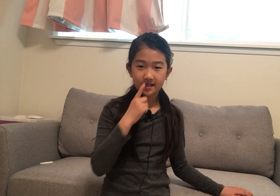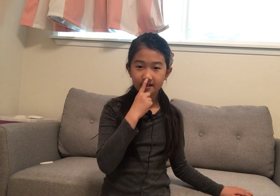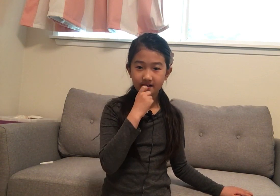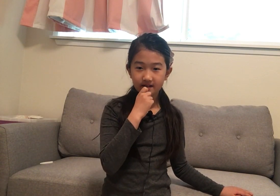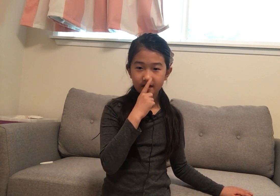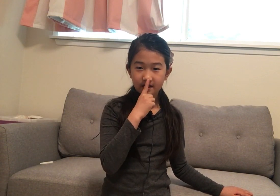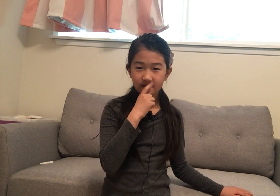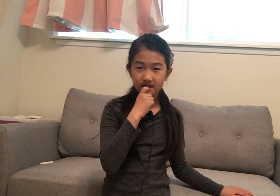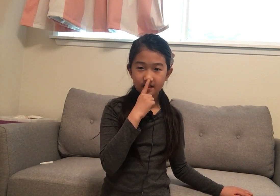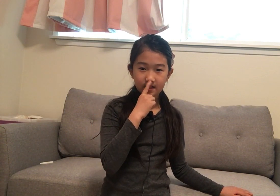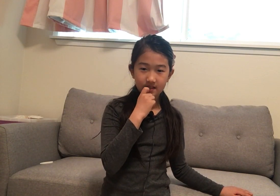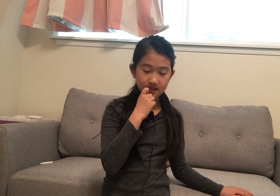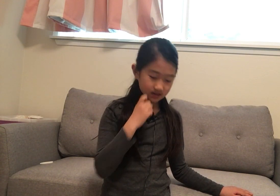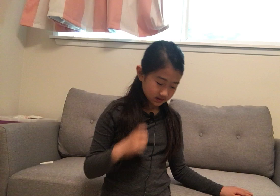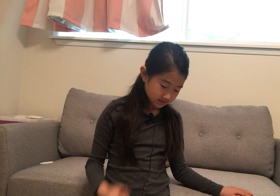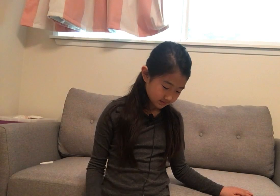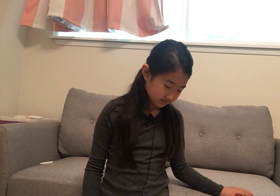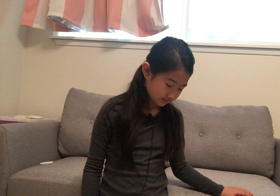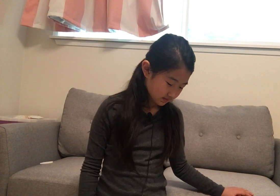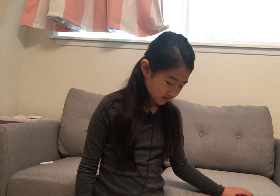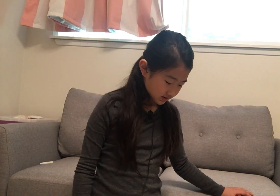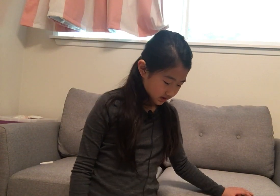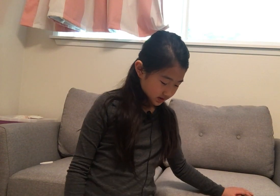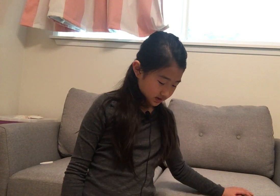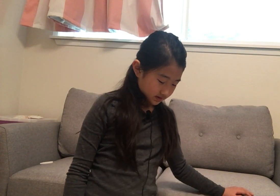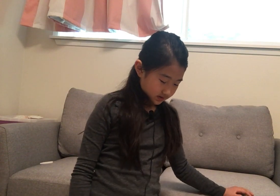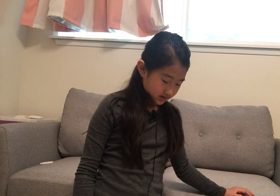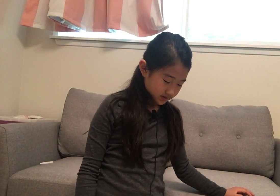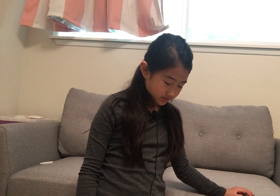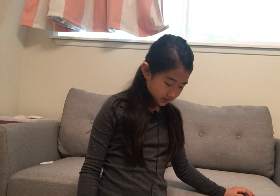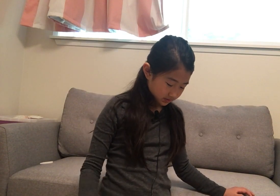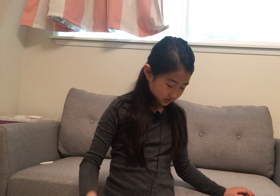let's do purple